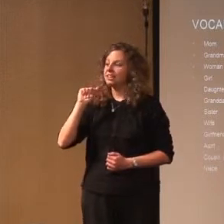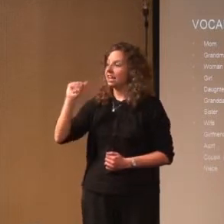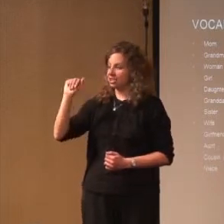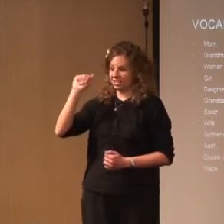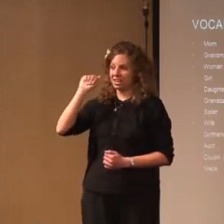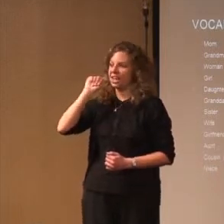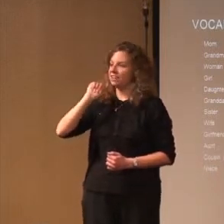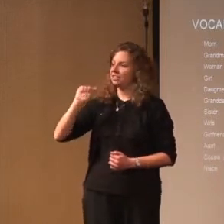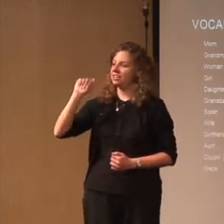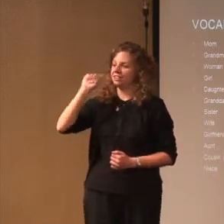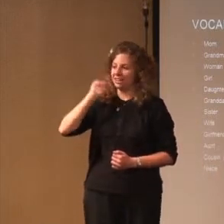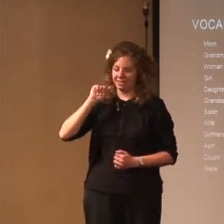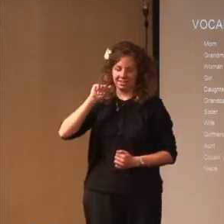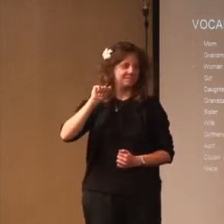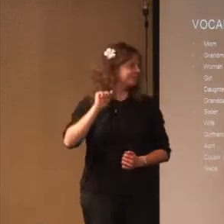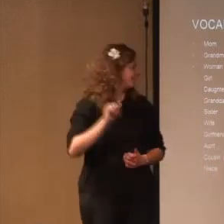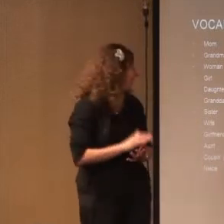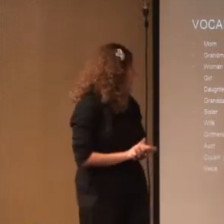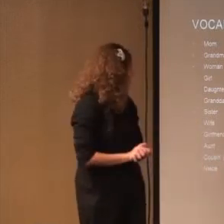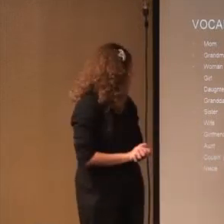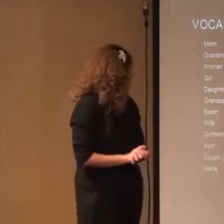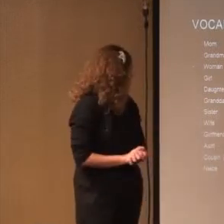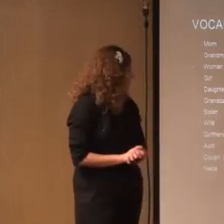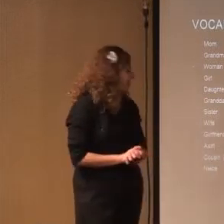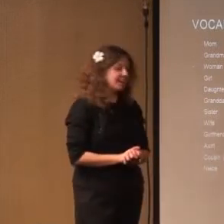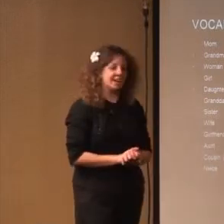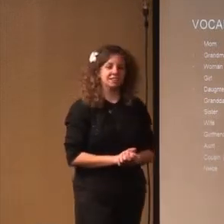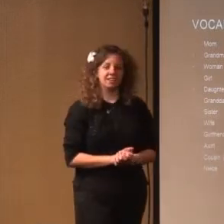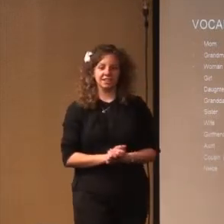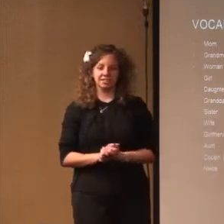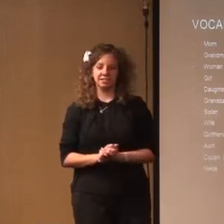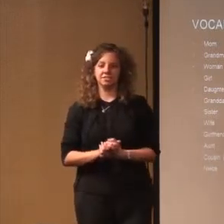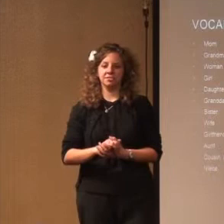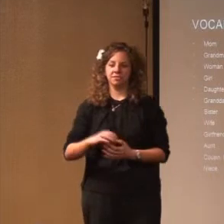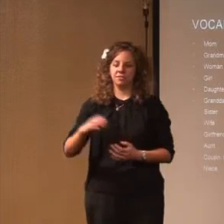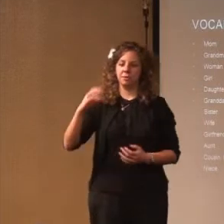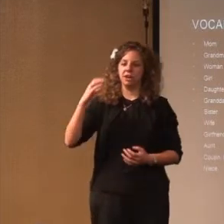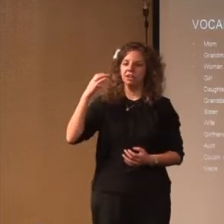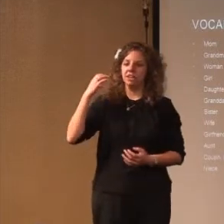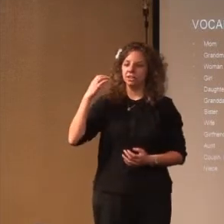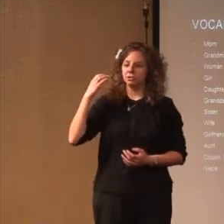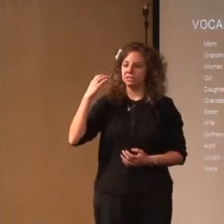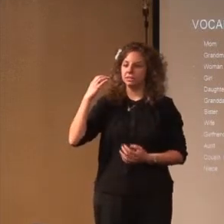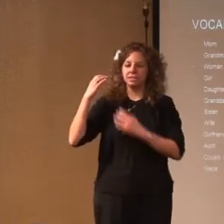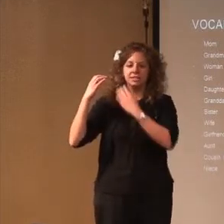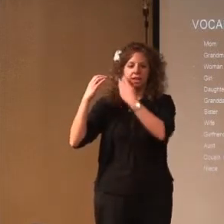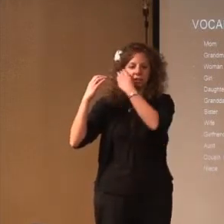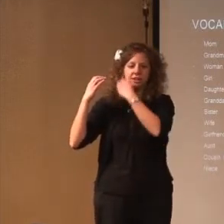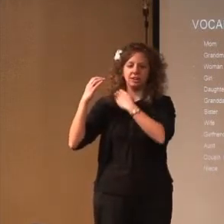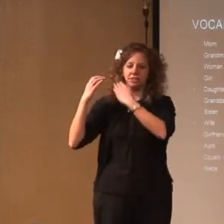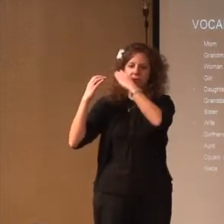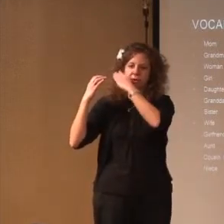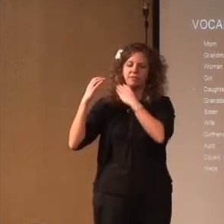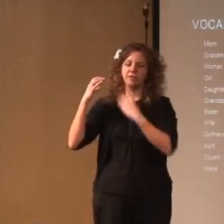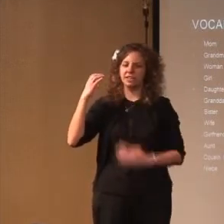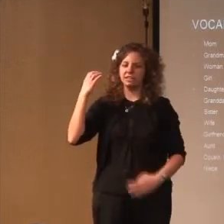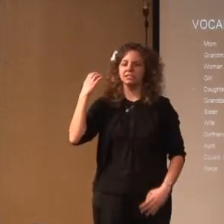Yeah, just an A right there. Okay? And then cousin for female is going to be down here on this part of your face.